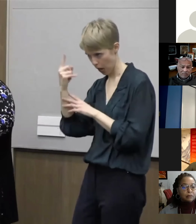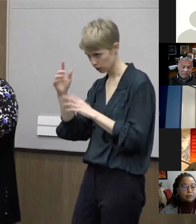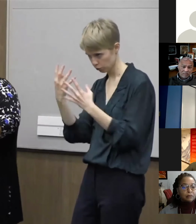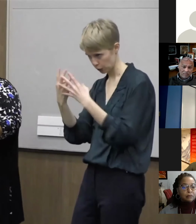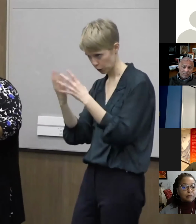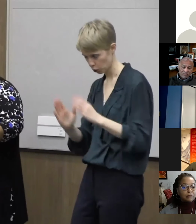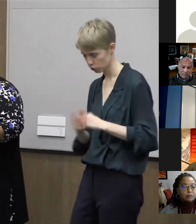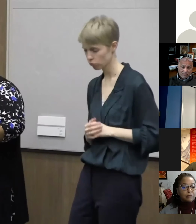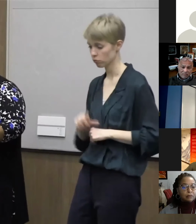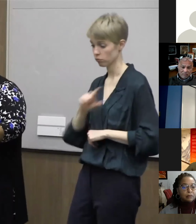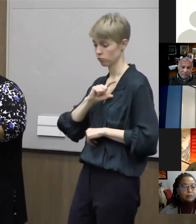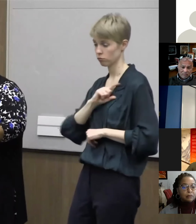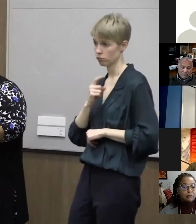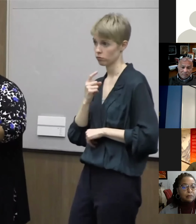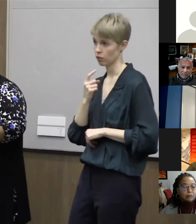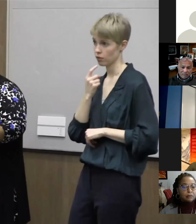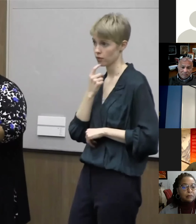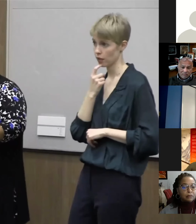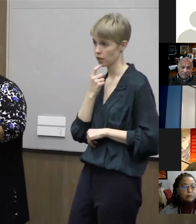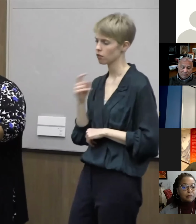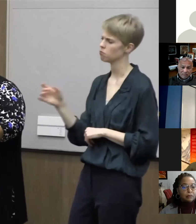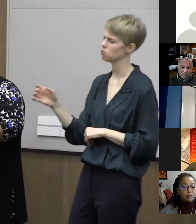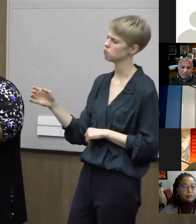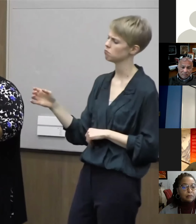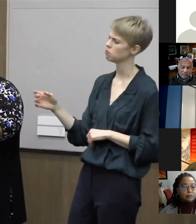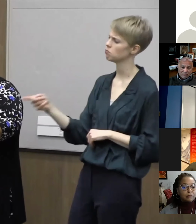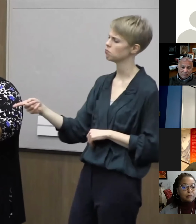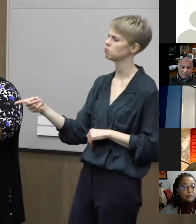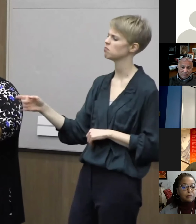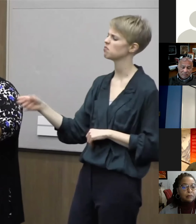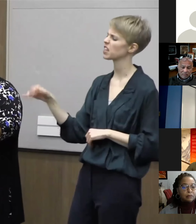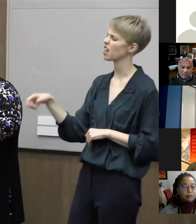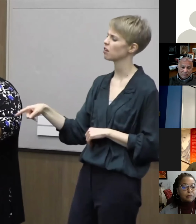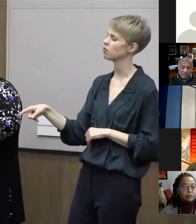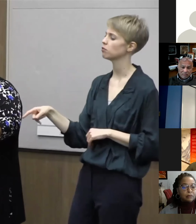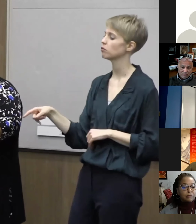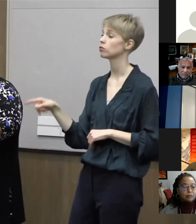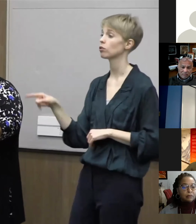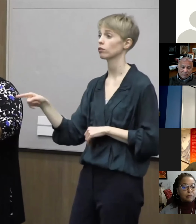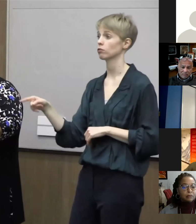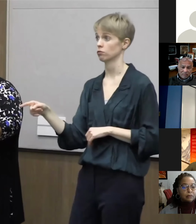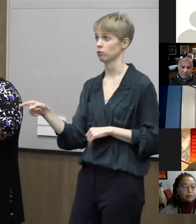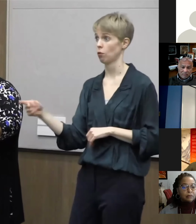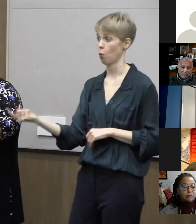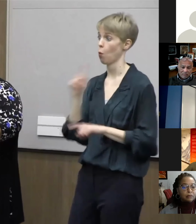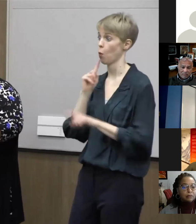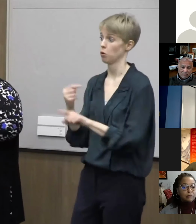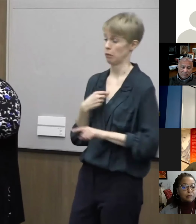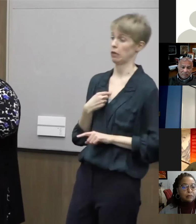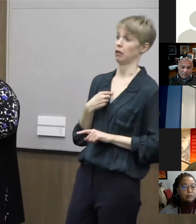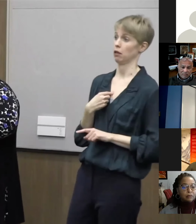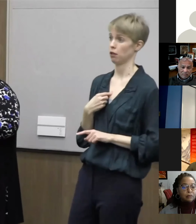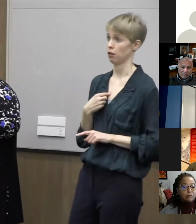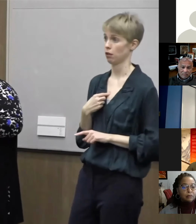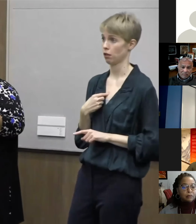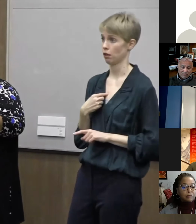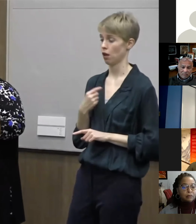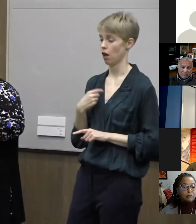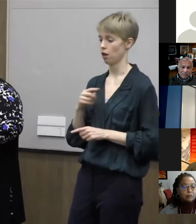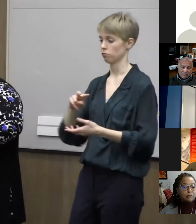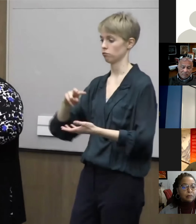patrolman ordered the first Negro to take the blackjack. The first Negro prisoner ordered me, by orders from the state highway patrolman, for me to lay